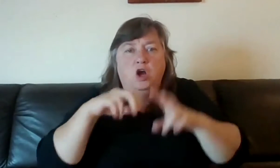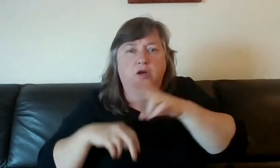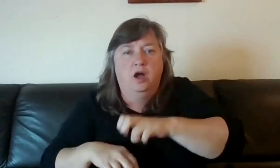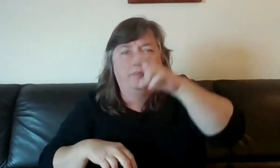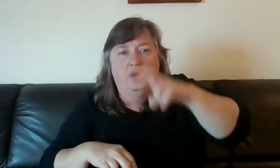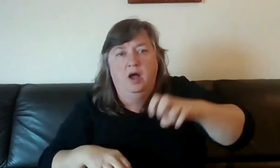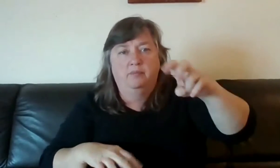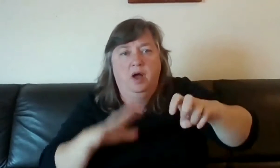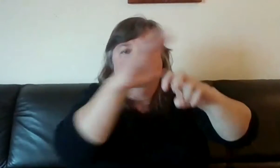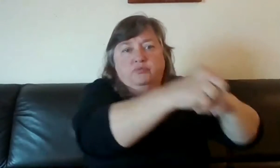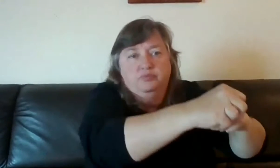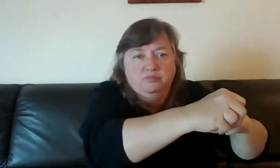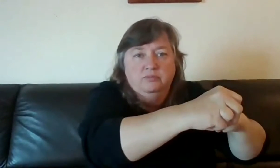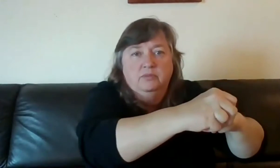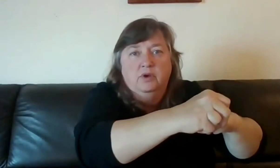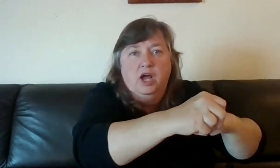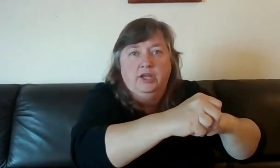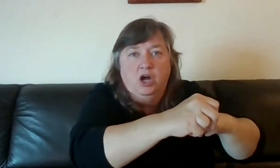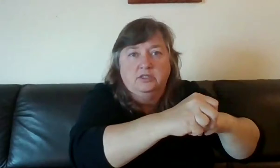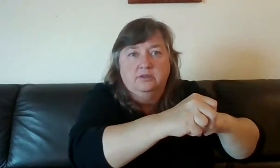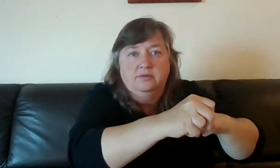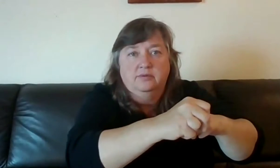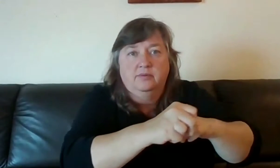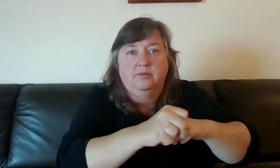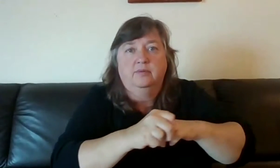Frog, hop, hop, hop, I caught.